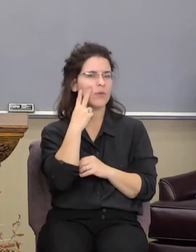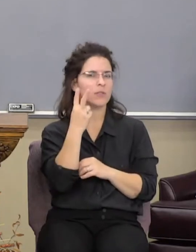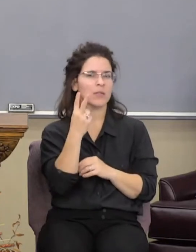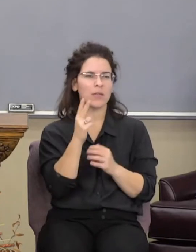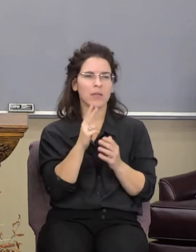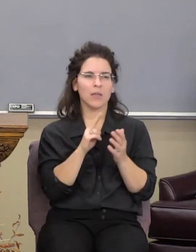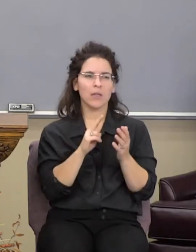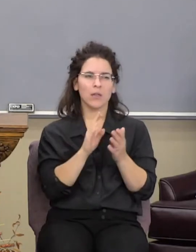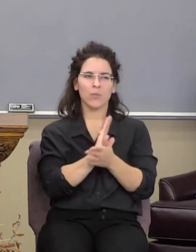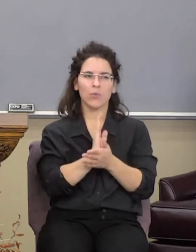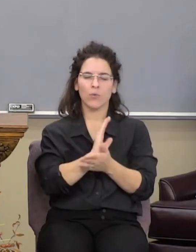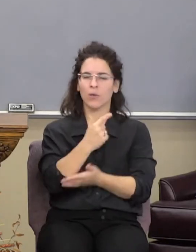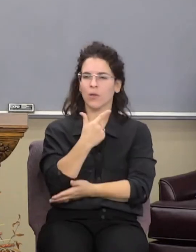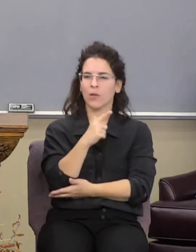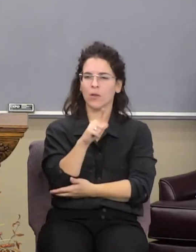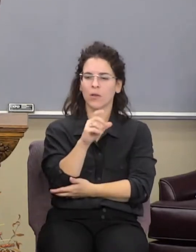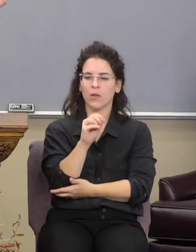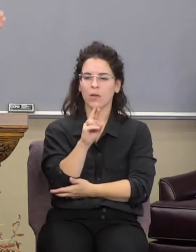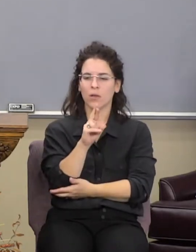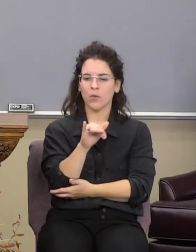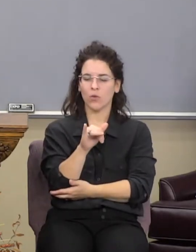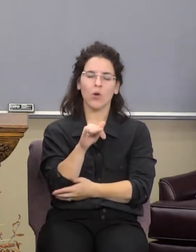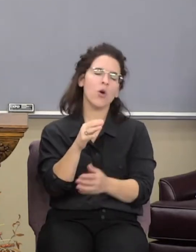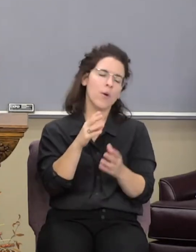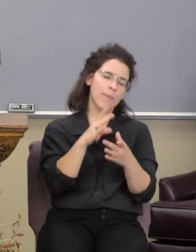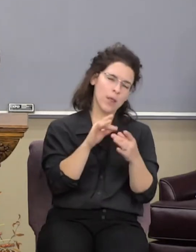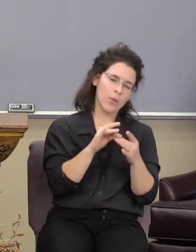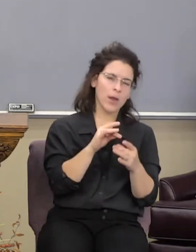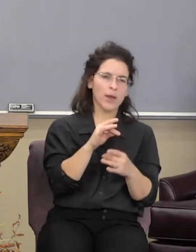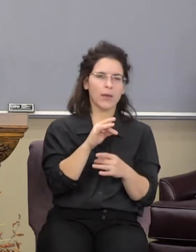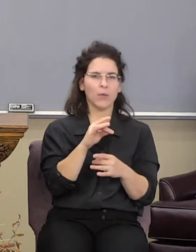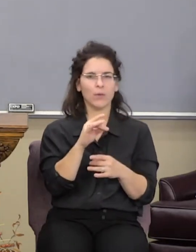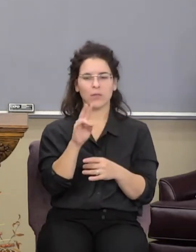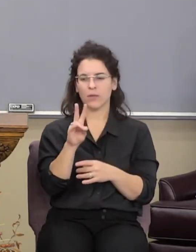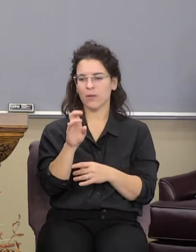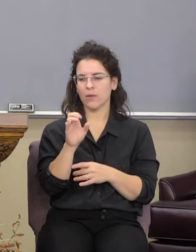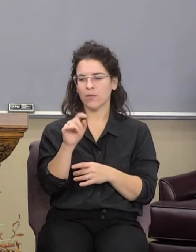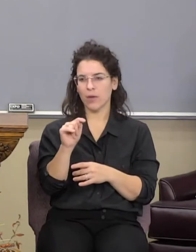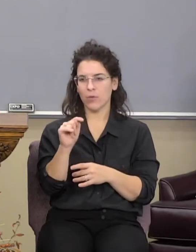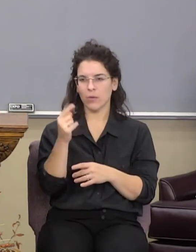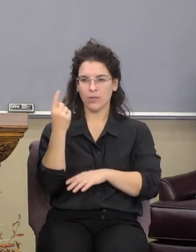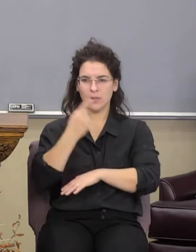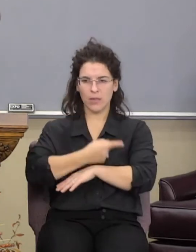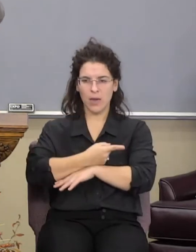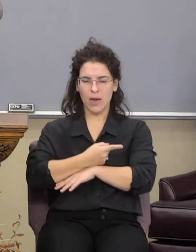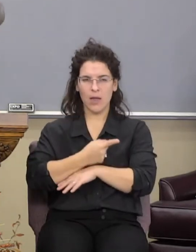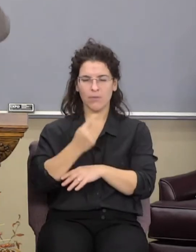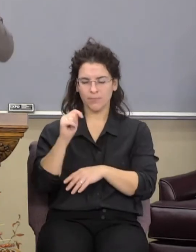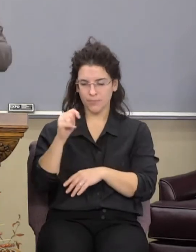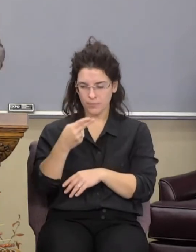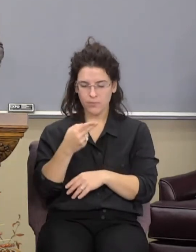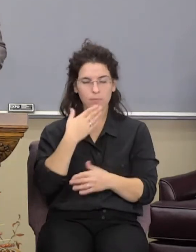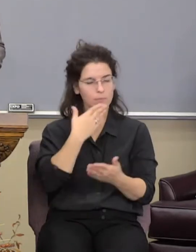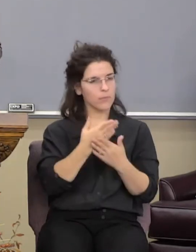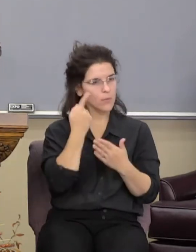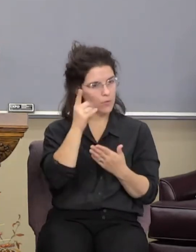Glory? Remember the movie Glory? By the way, it was Veterans Day on Thursday, right? Yes, and you know, thank you for your service,